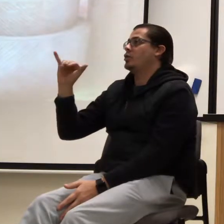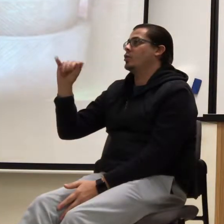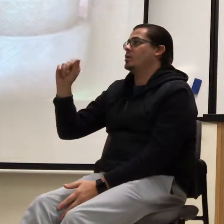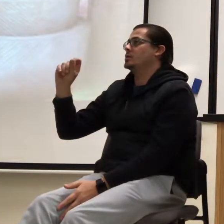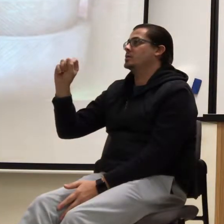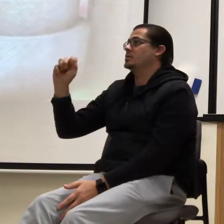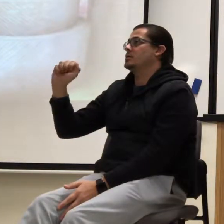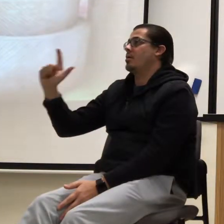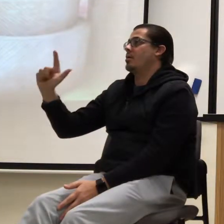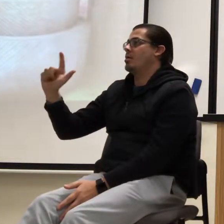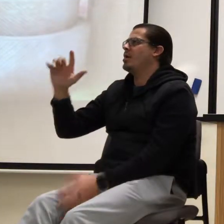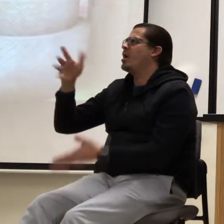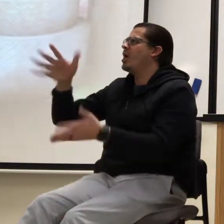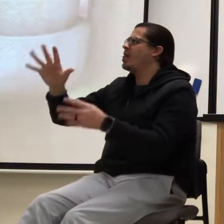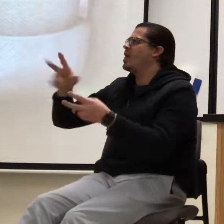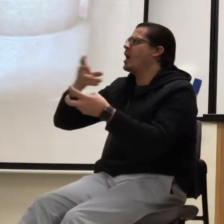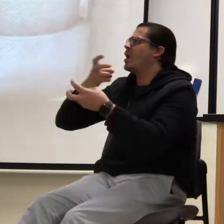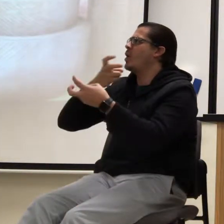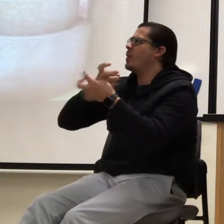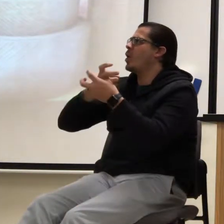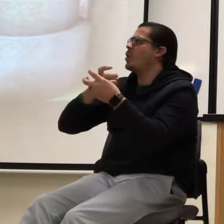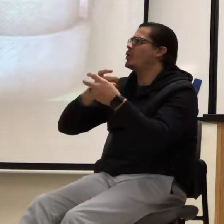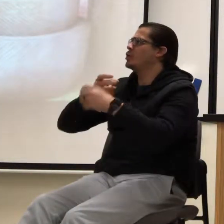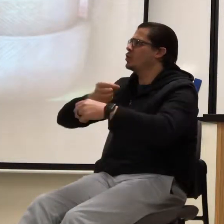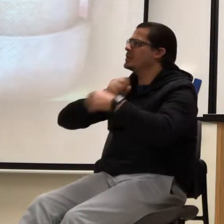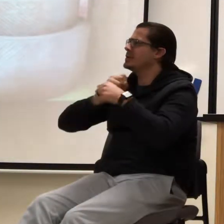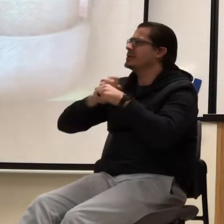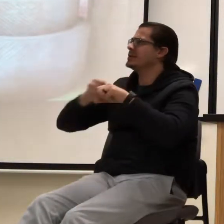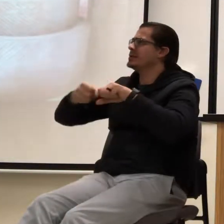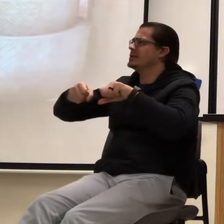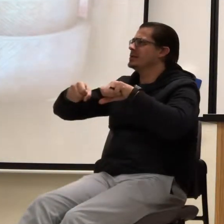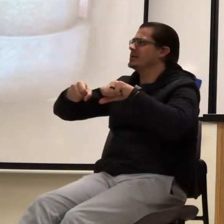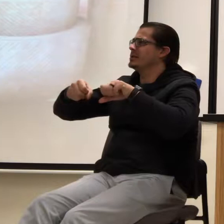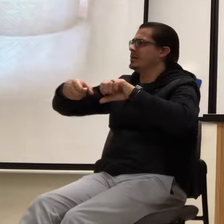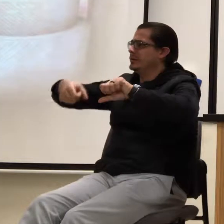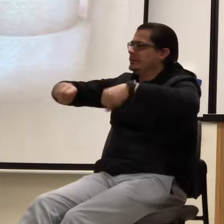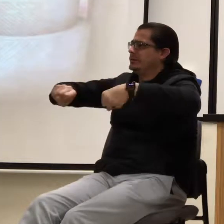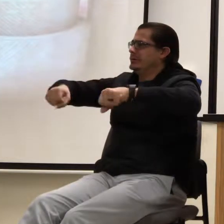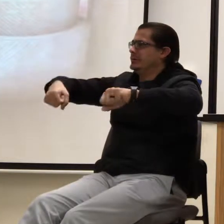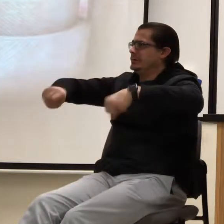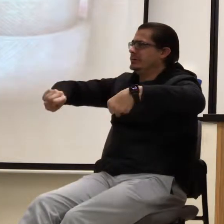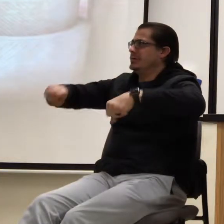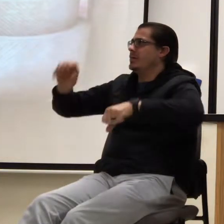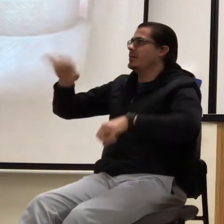It allows bone to resist torsion forces, which are spiral